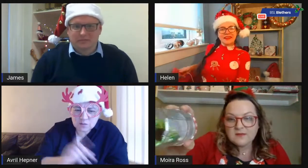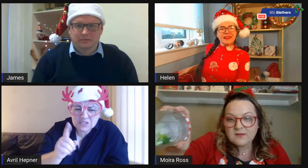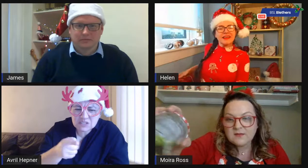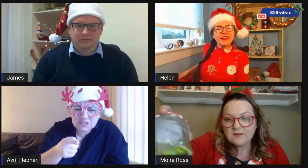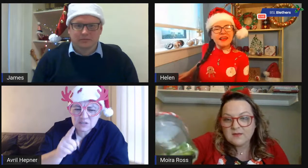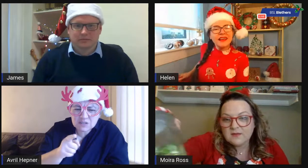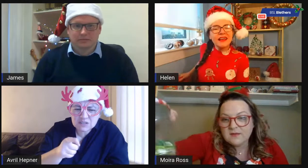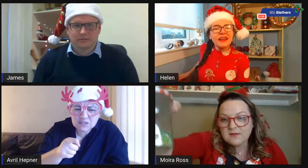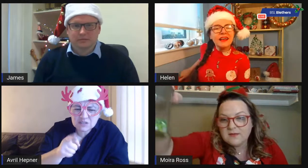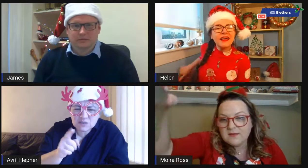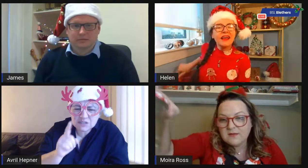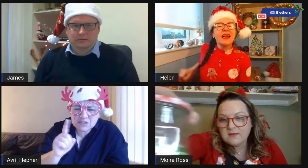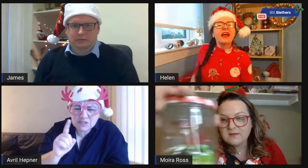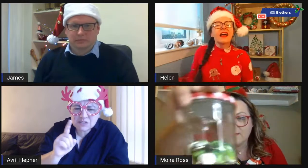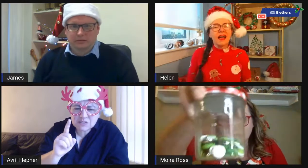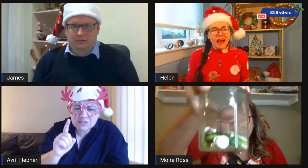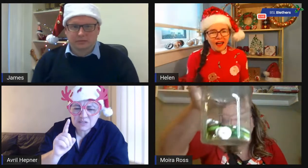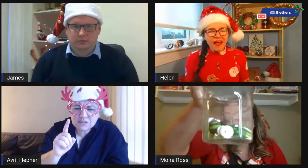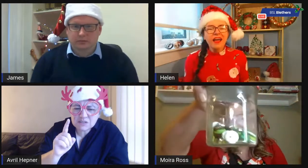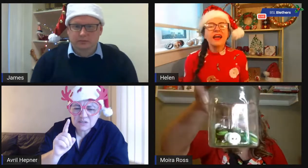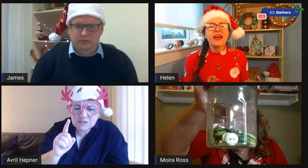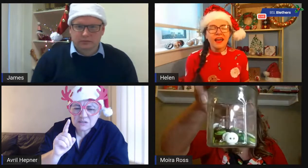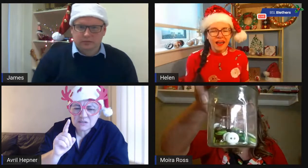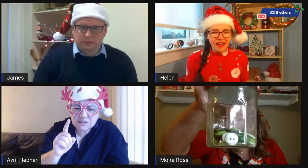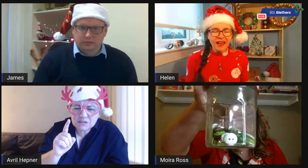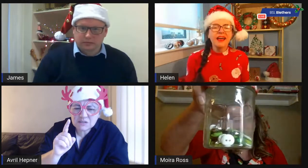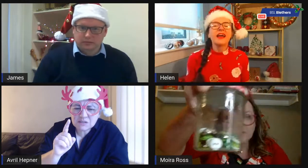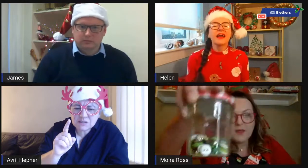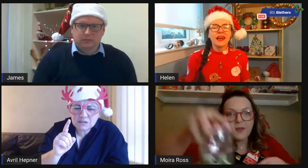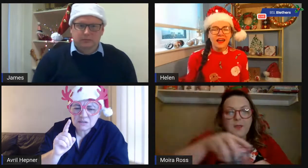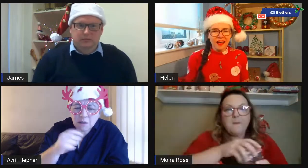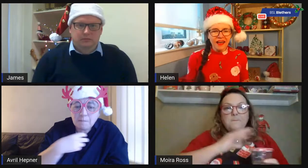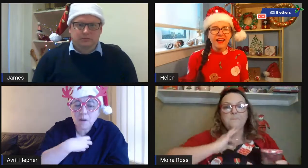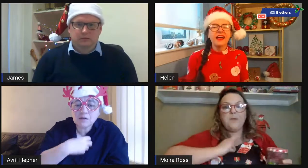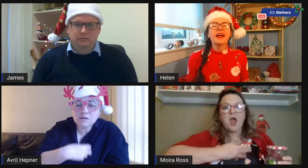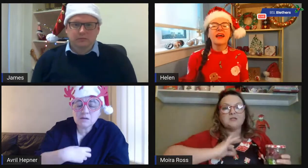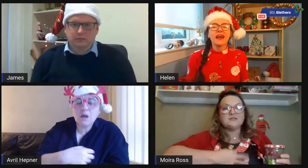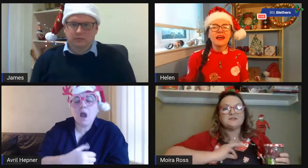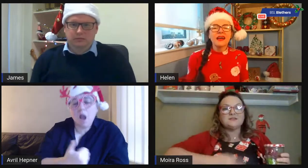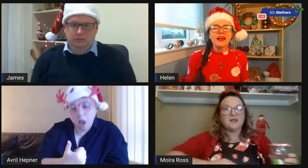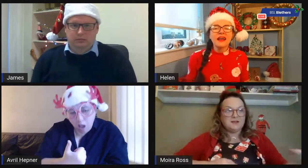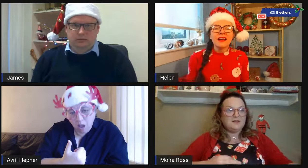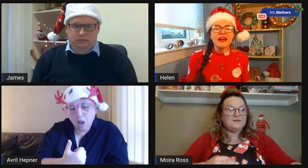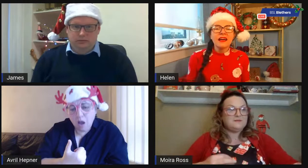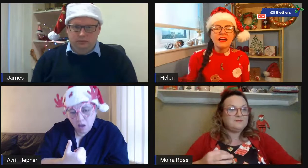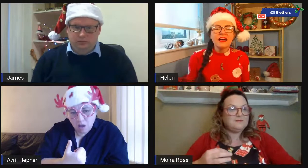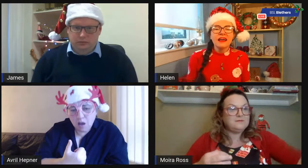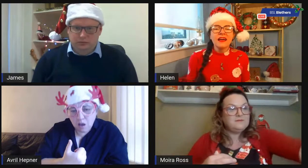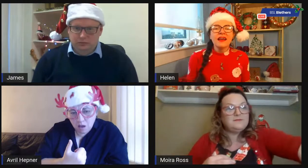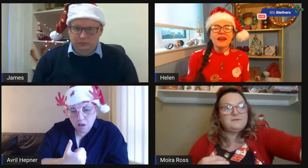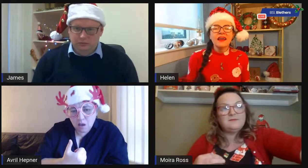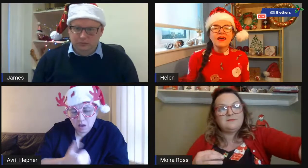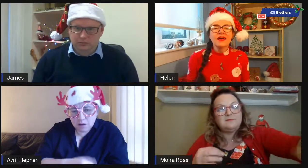Oh, you've got one of those, Helen, yep. And you need a jar of buttons. Just ordinary clothing